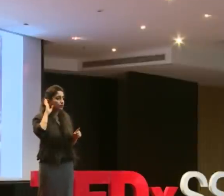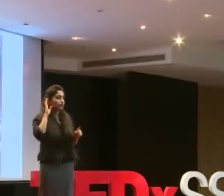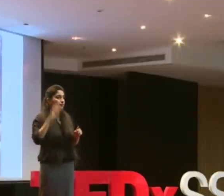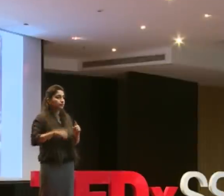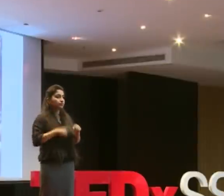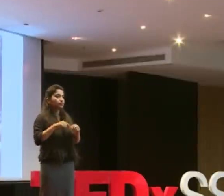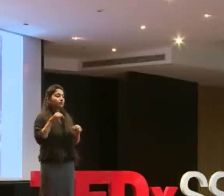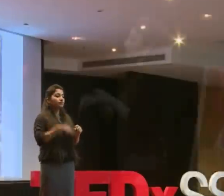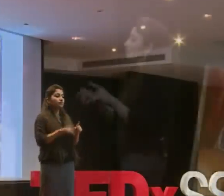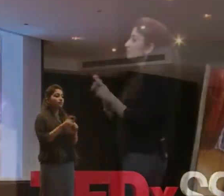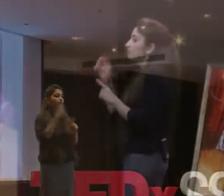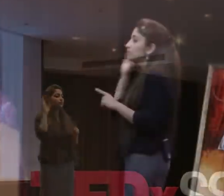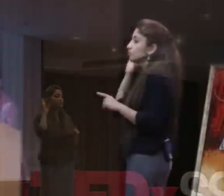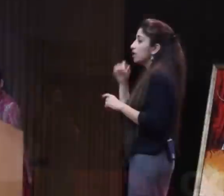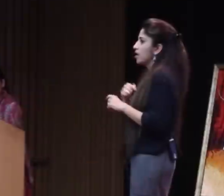entrepreneur.